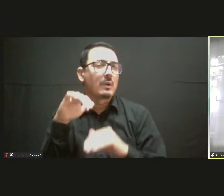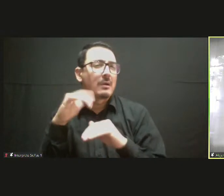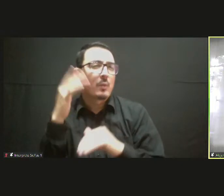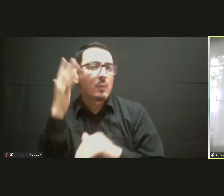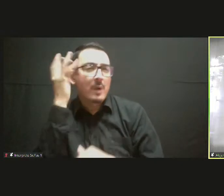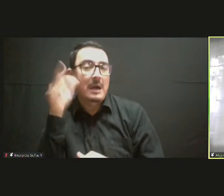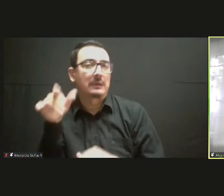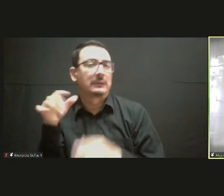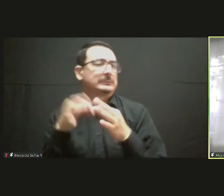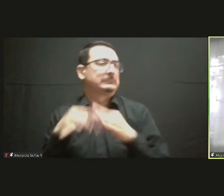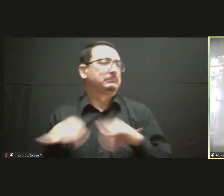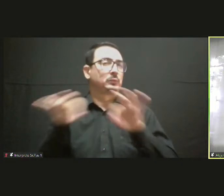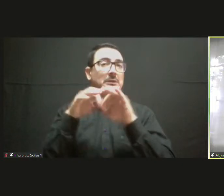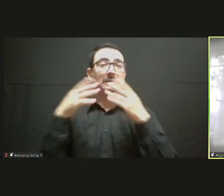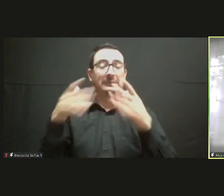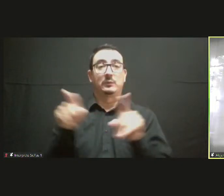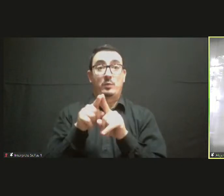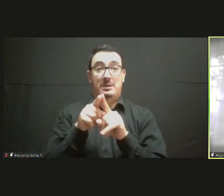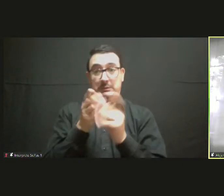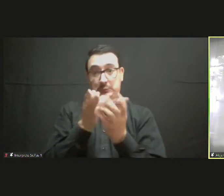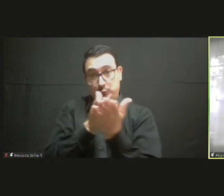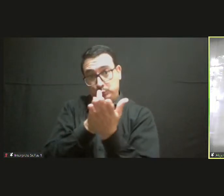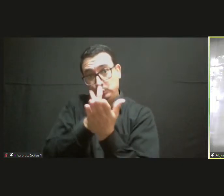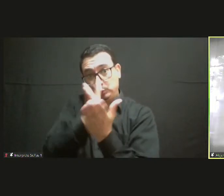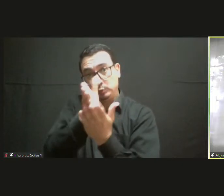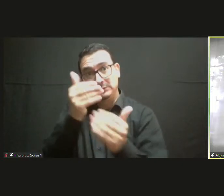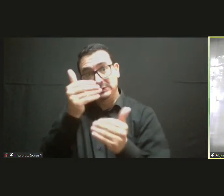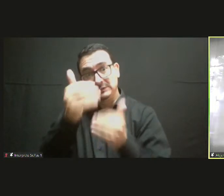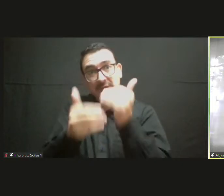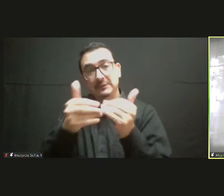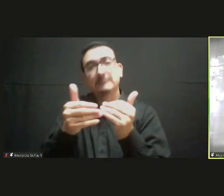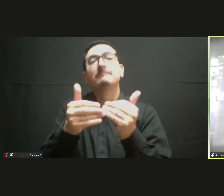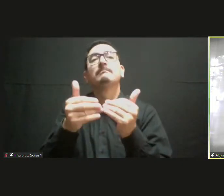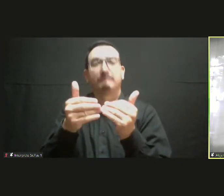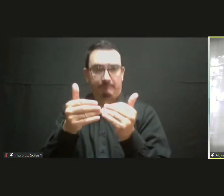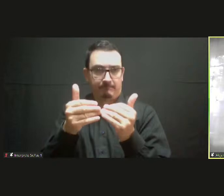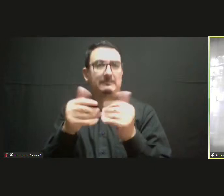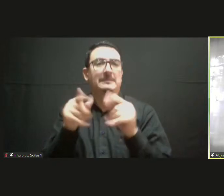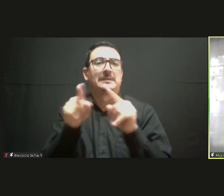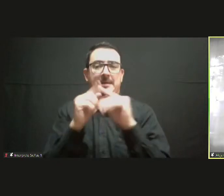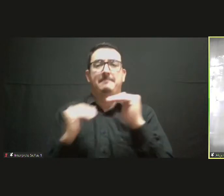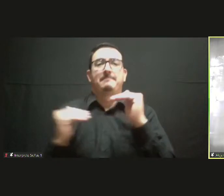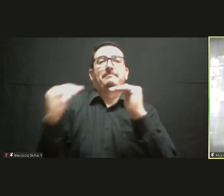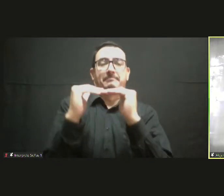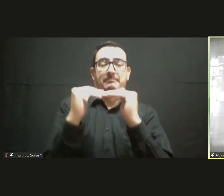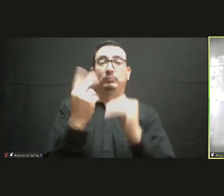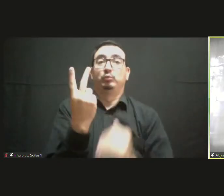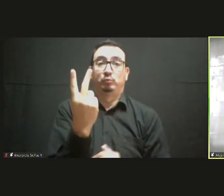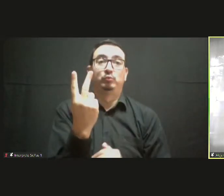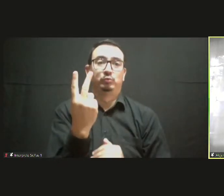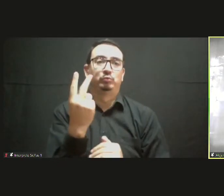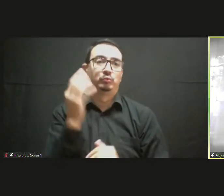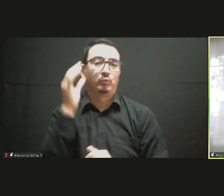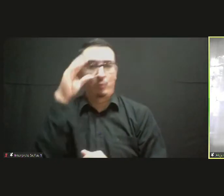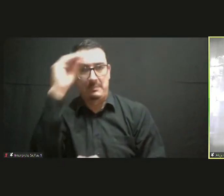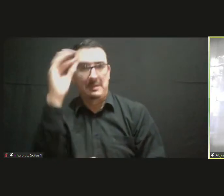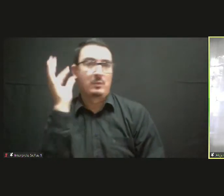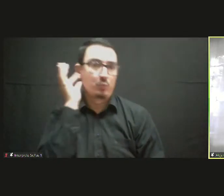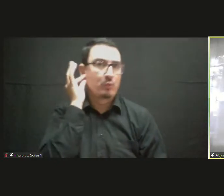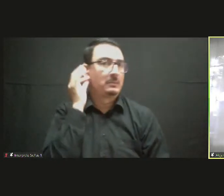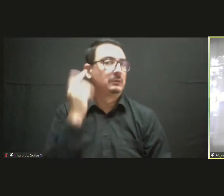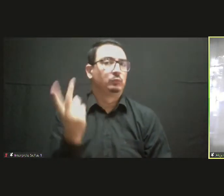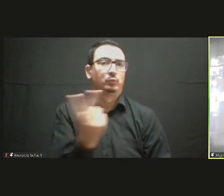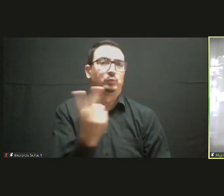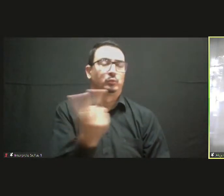world was already developed, but UNWTO is committed to enhancing the positive impact